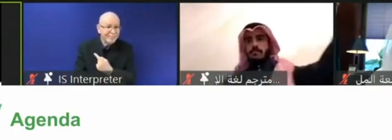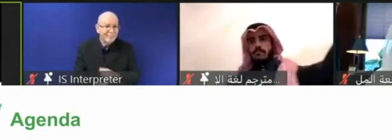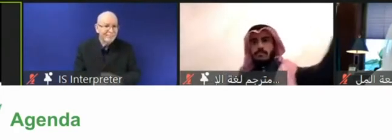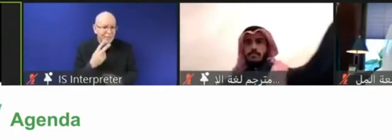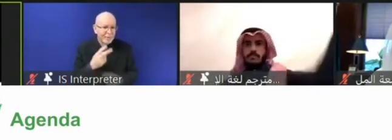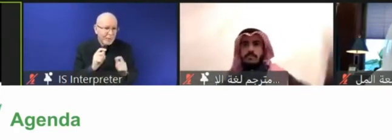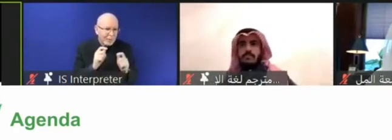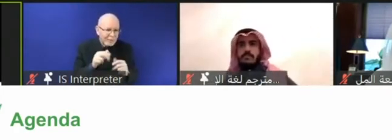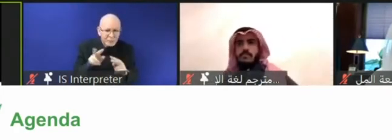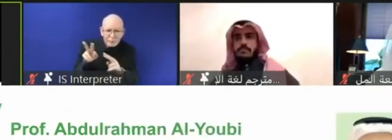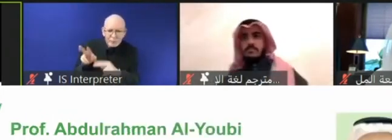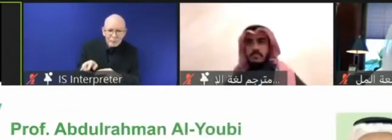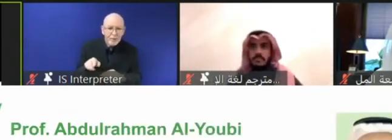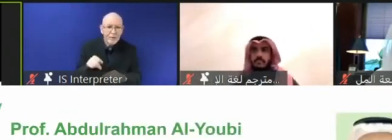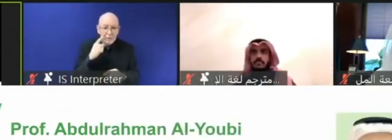turn. So,